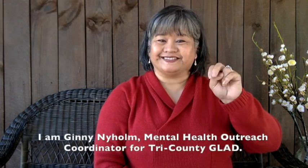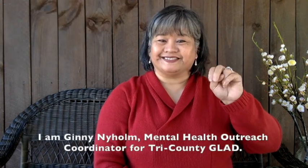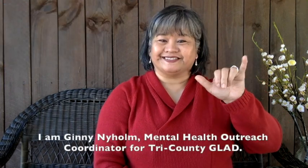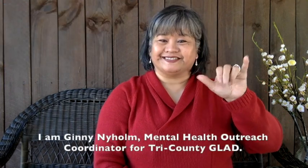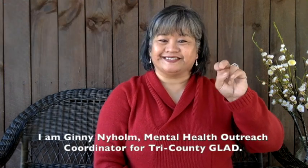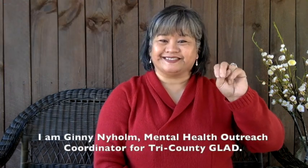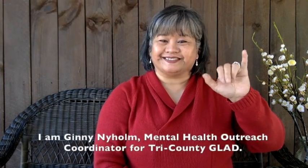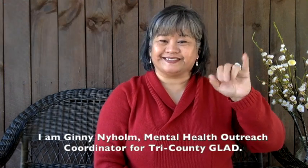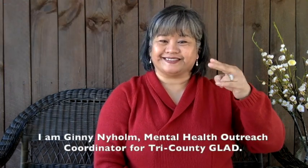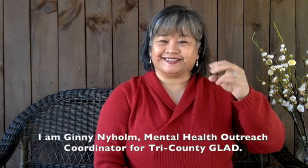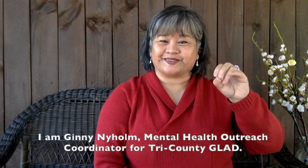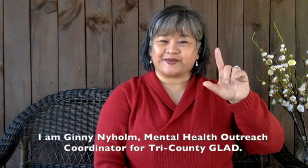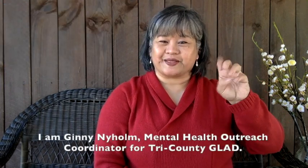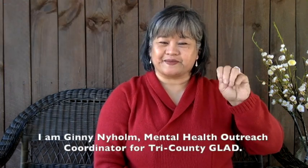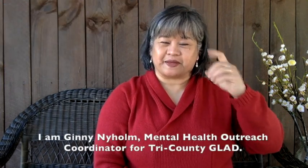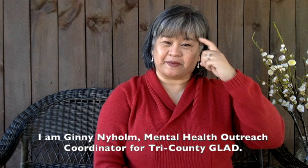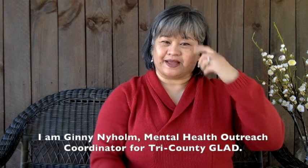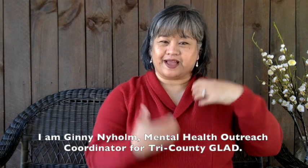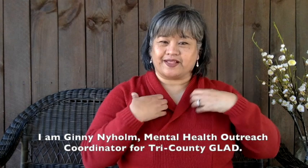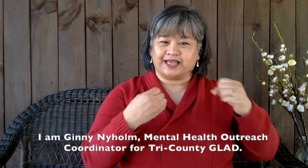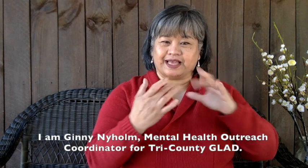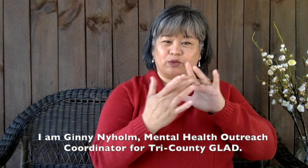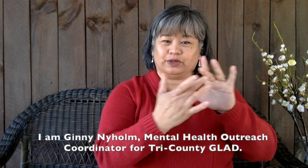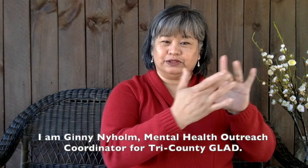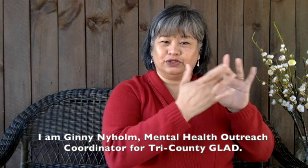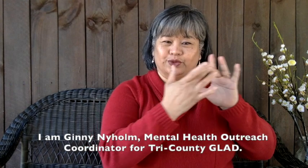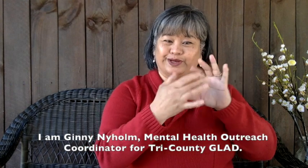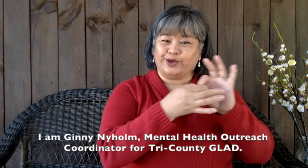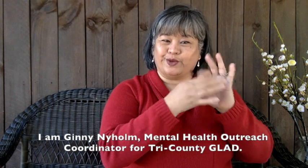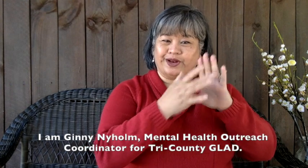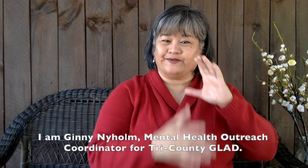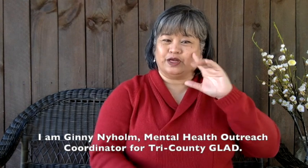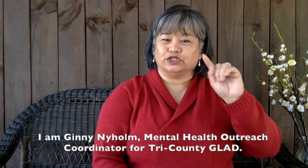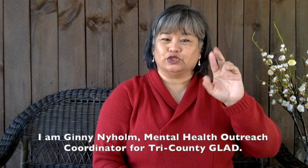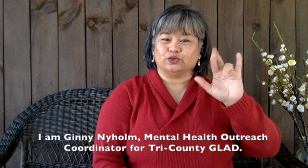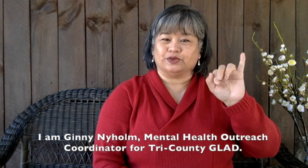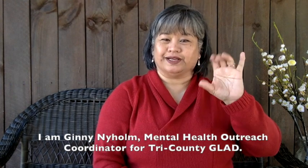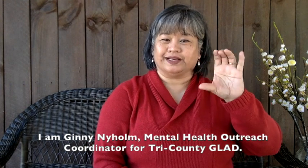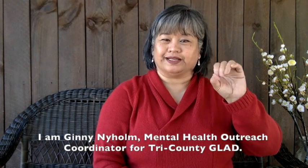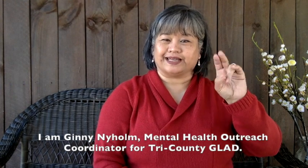I'm Jeannie Nyholm, the Mental Health Outreach Coordinator for Tri-County GLAD.